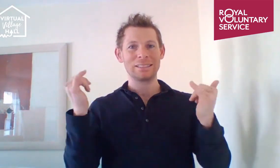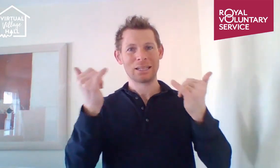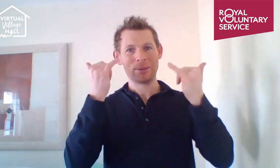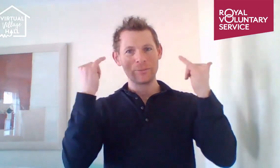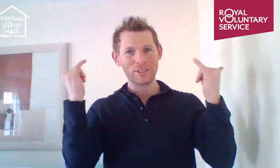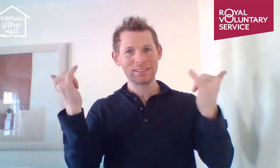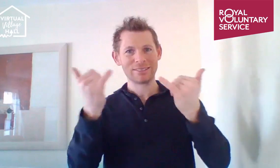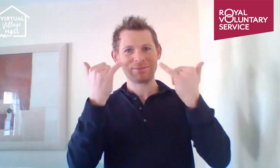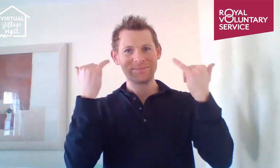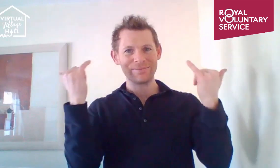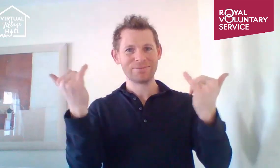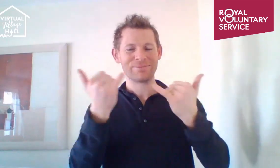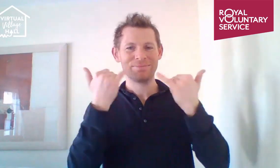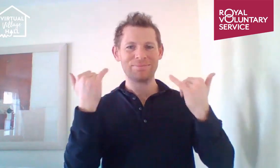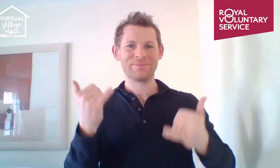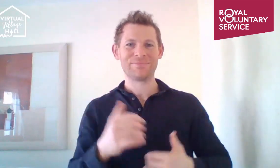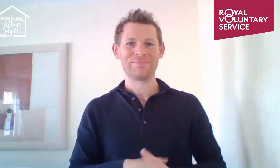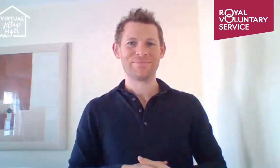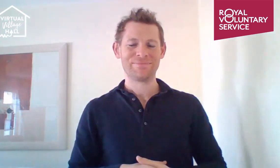And the next one was celebrate.